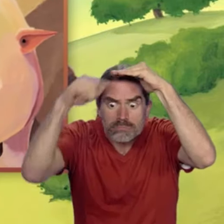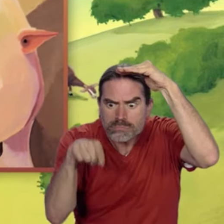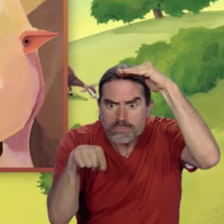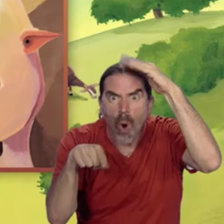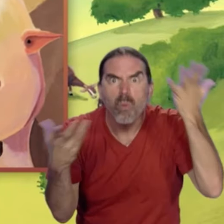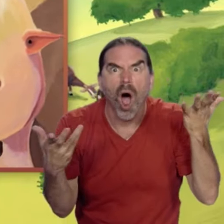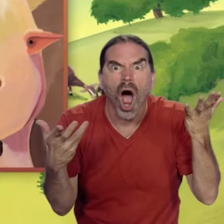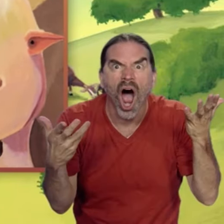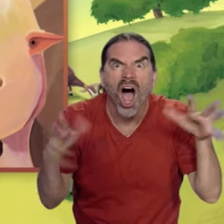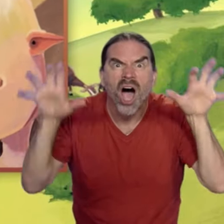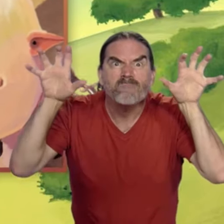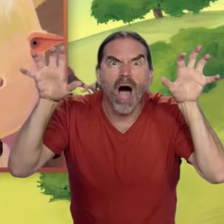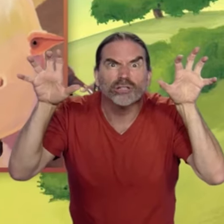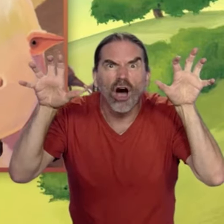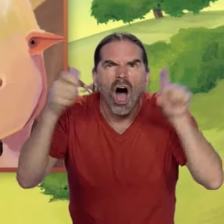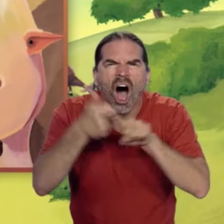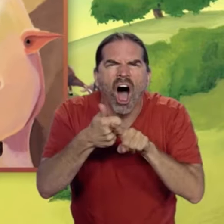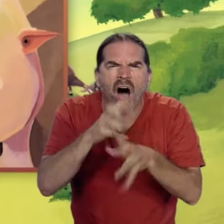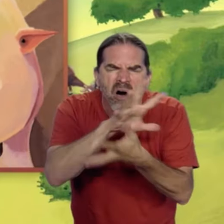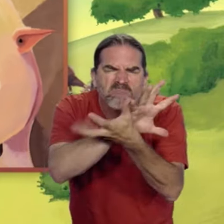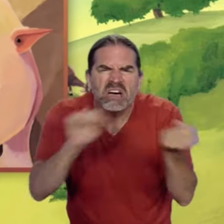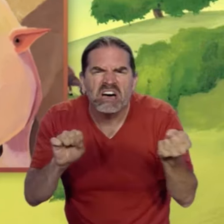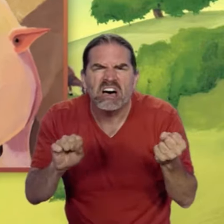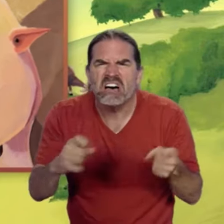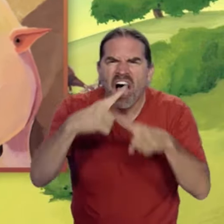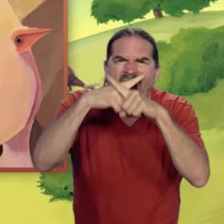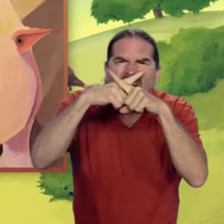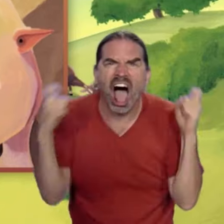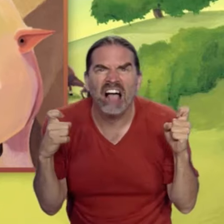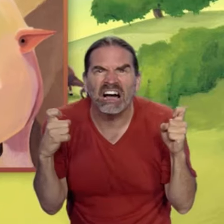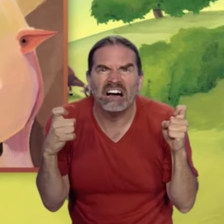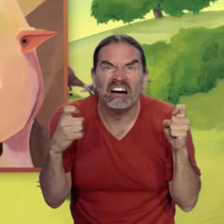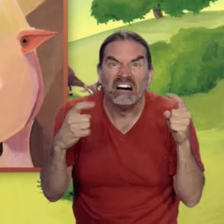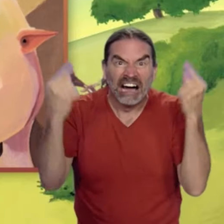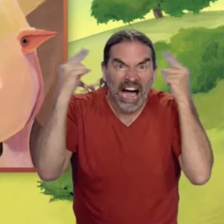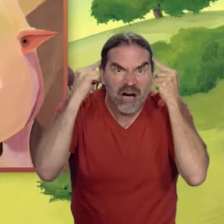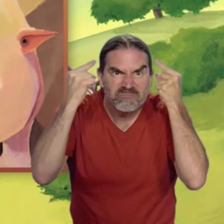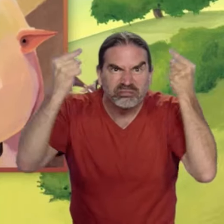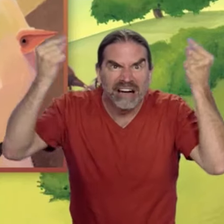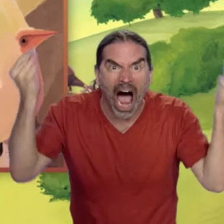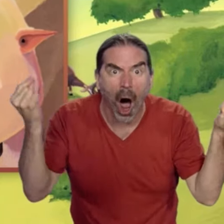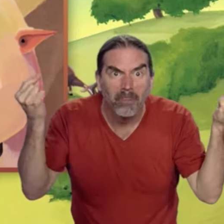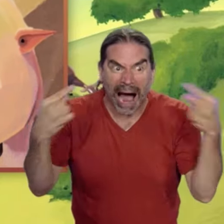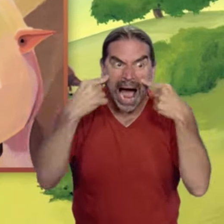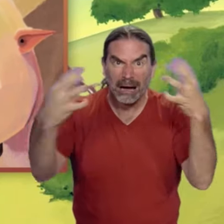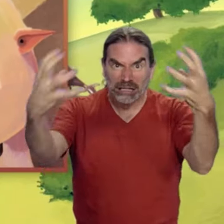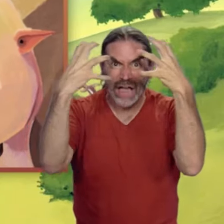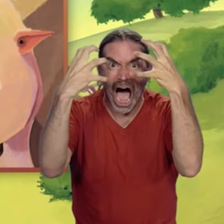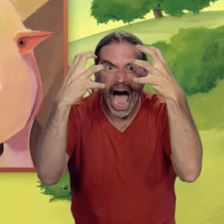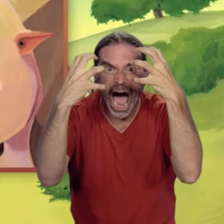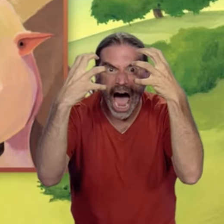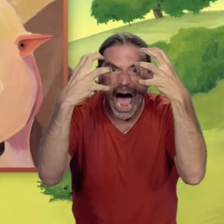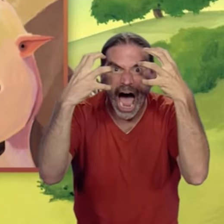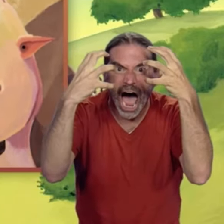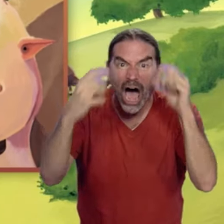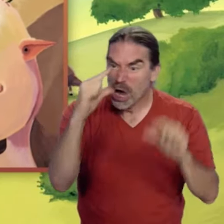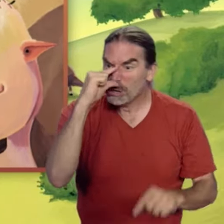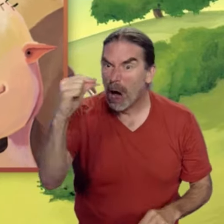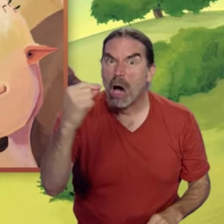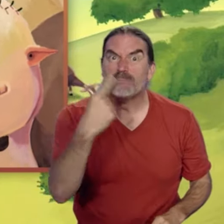with eyes as big as saucers, ears as sharp as knives and a nose as long as a poker.